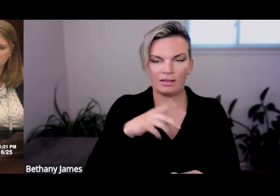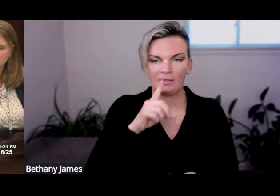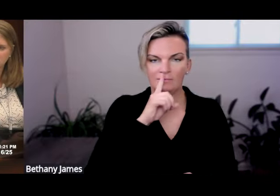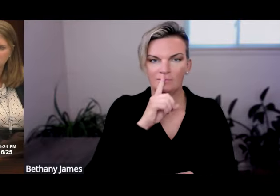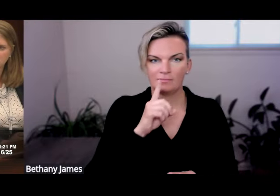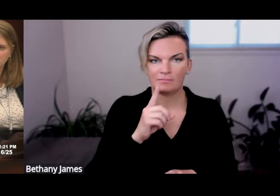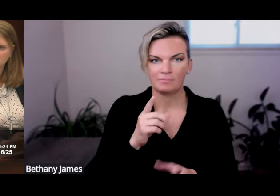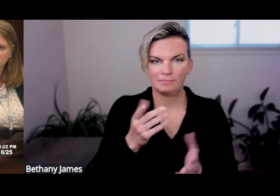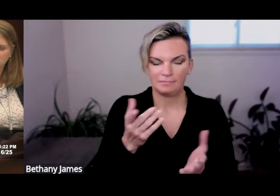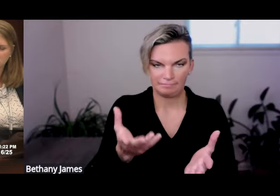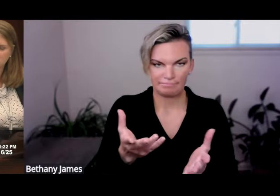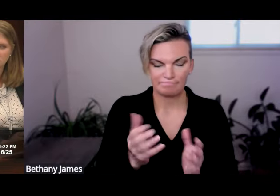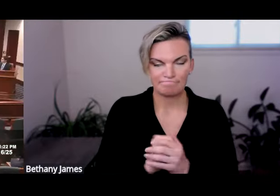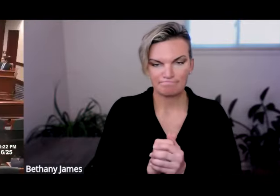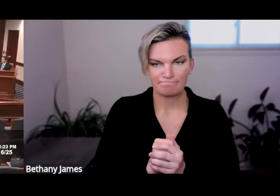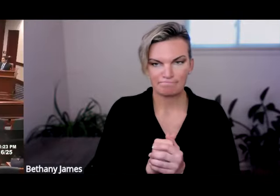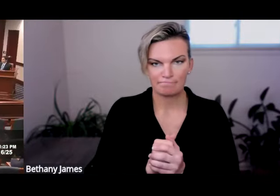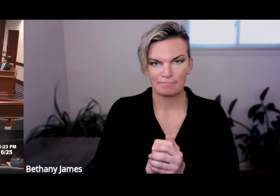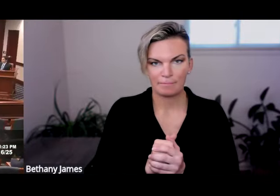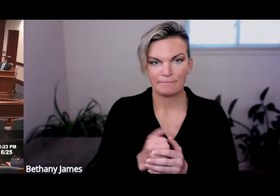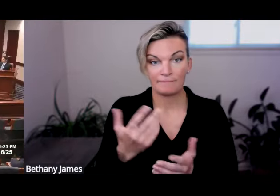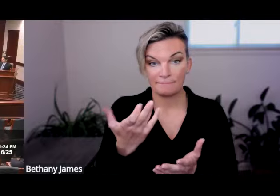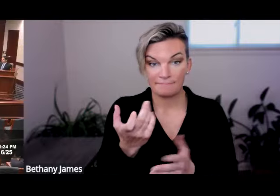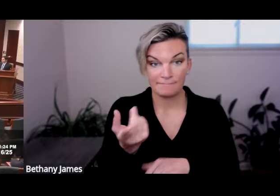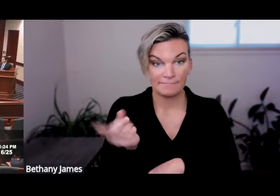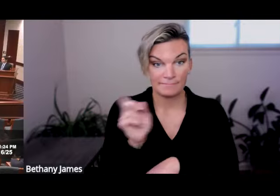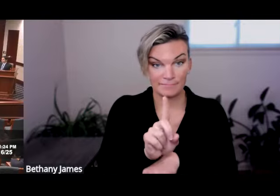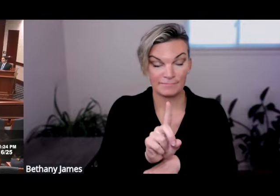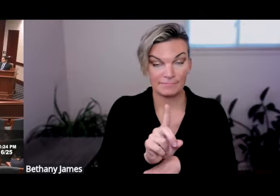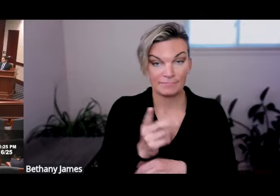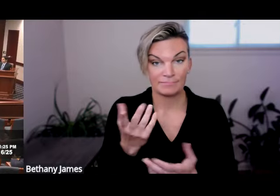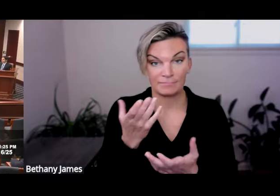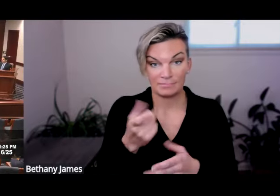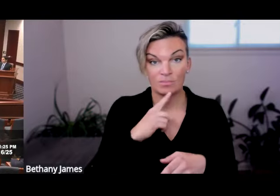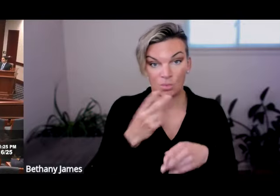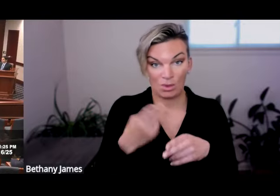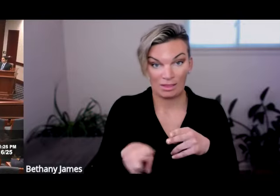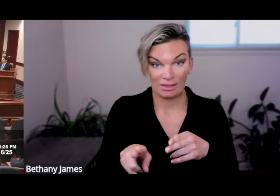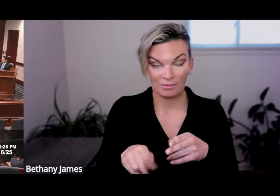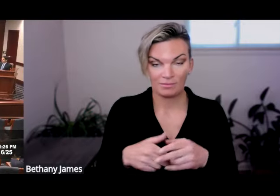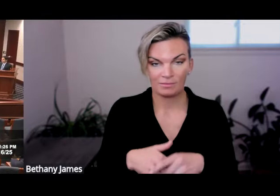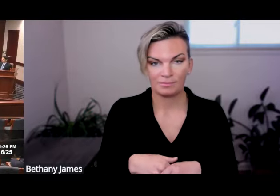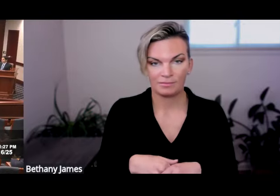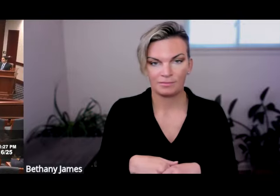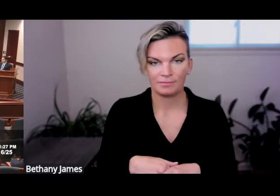yeah. You would like to address us shortly, quickly?